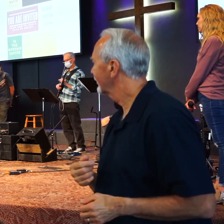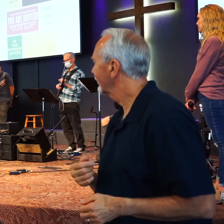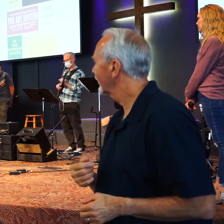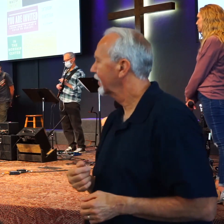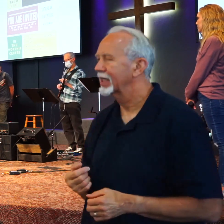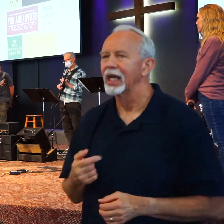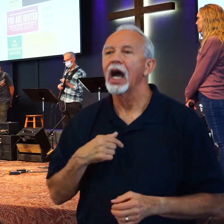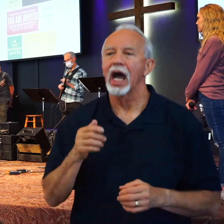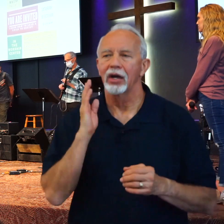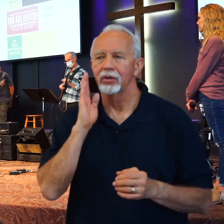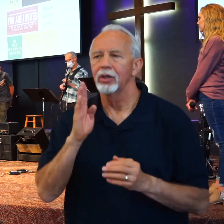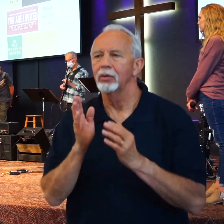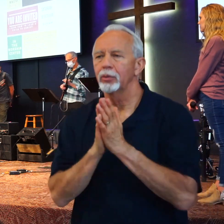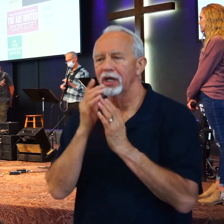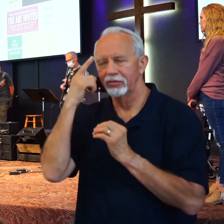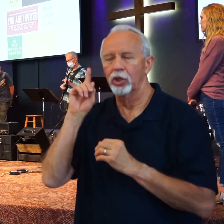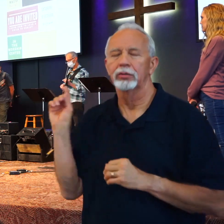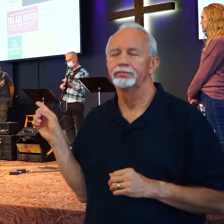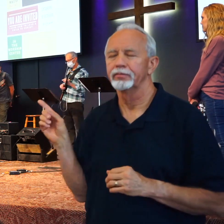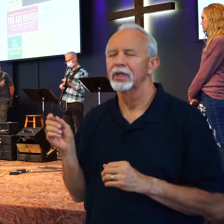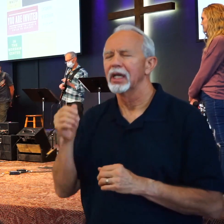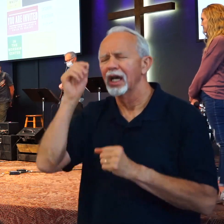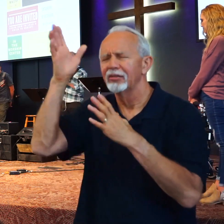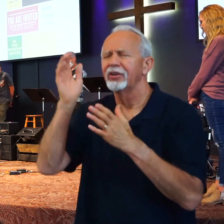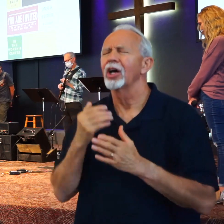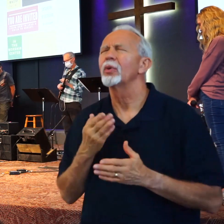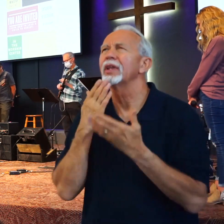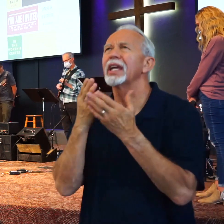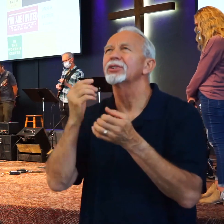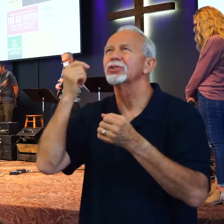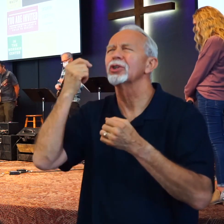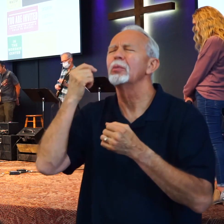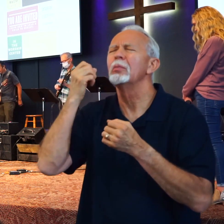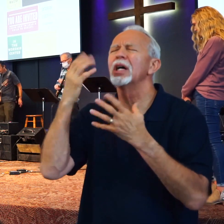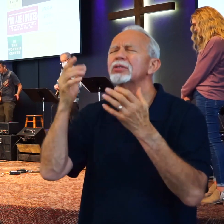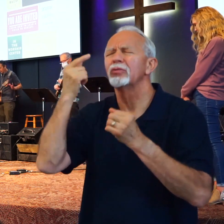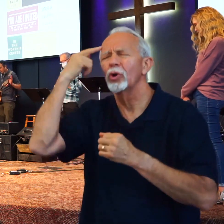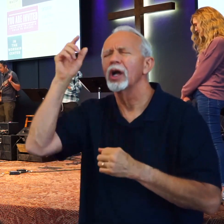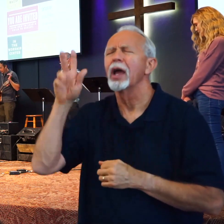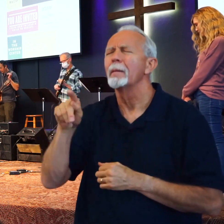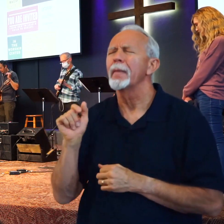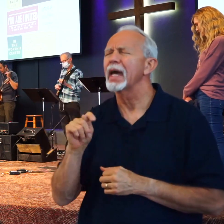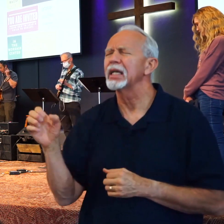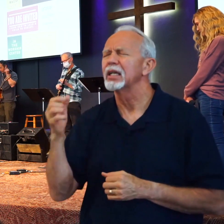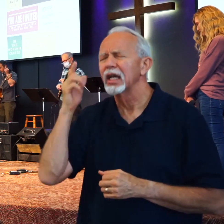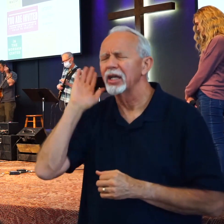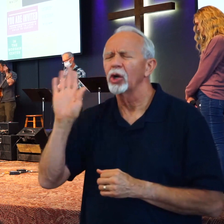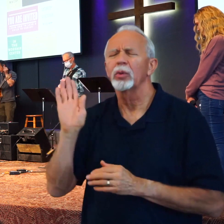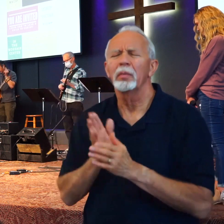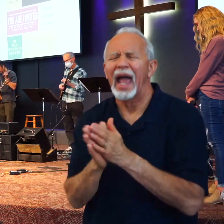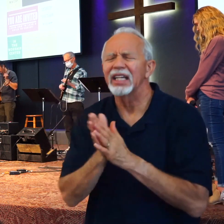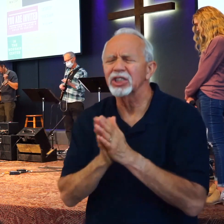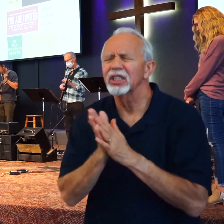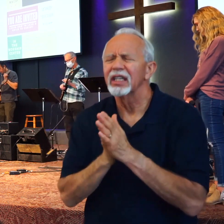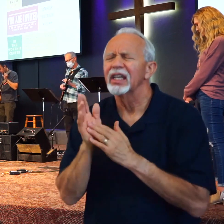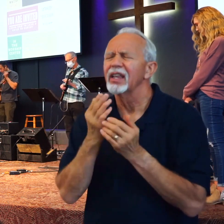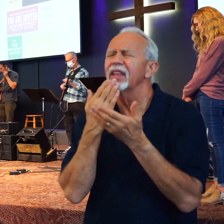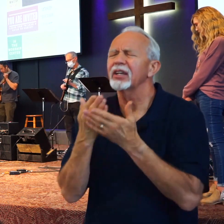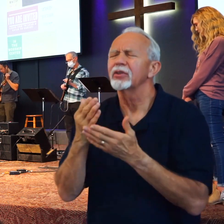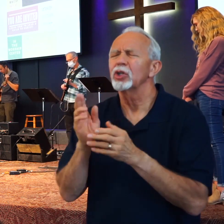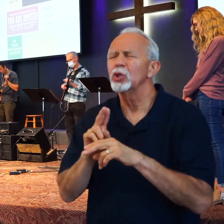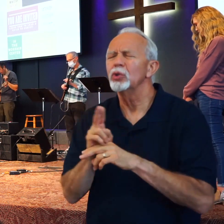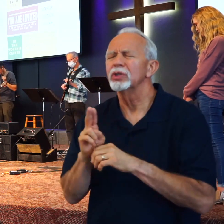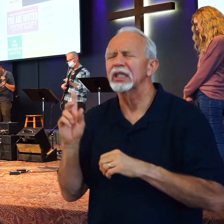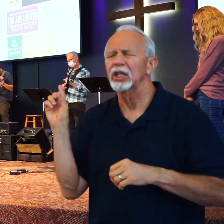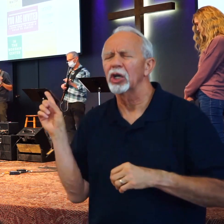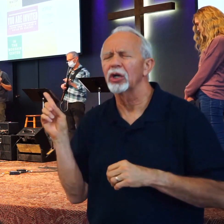Please. I'm going to pray for Patty real quick. Father, we thank you so much for Patty and her passion. Father, thank you for using her. We pray for